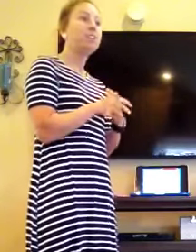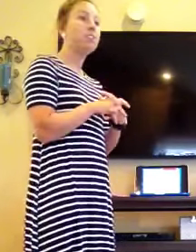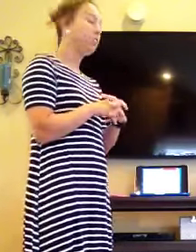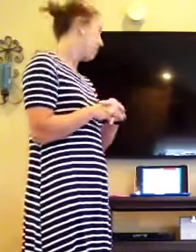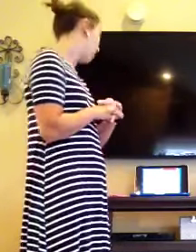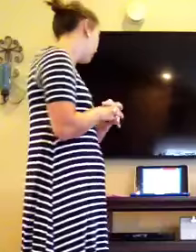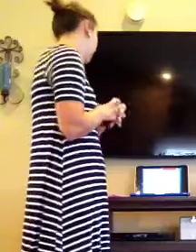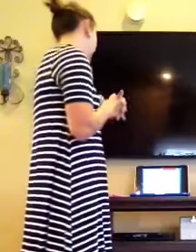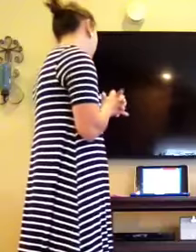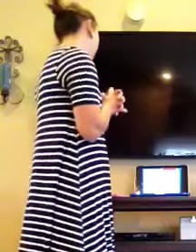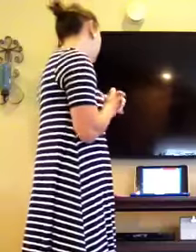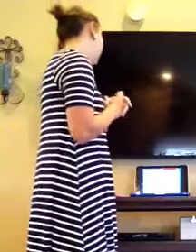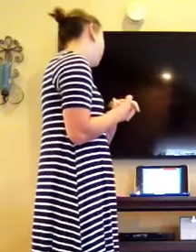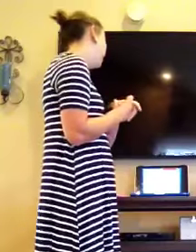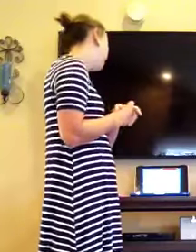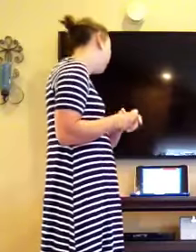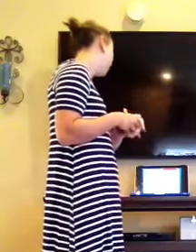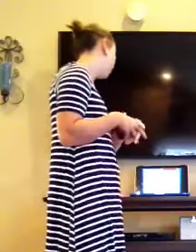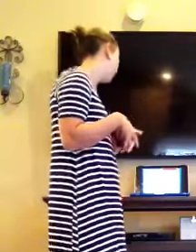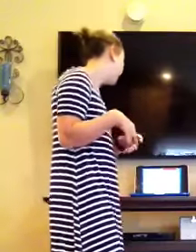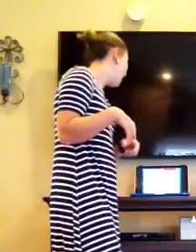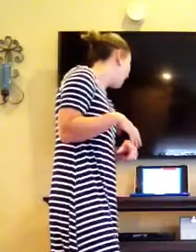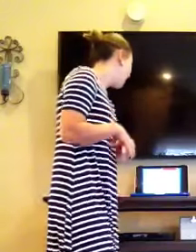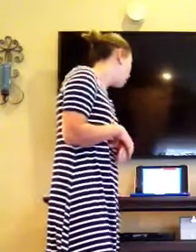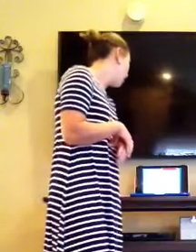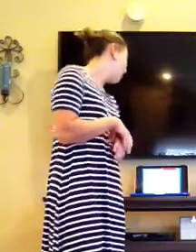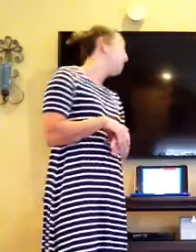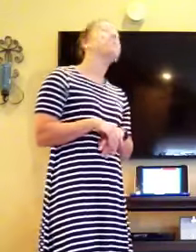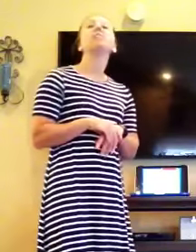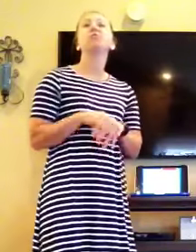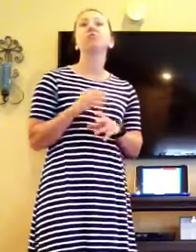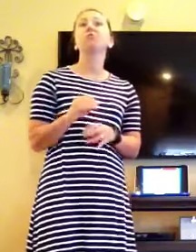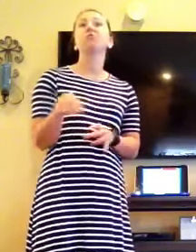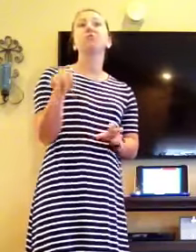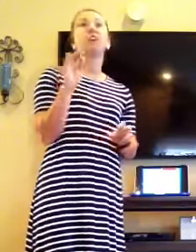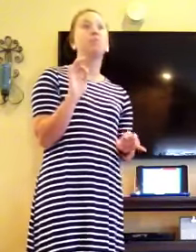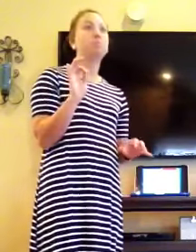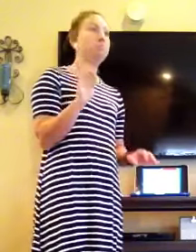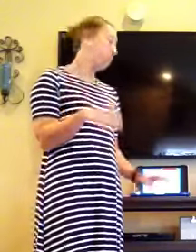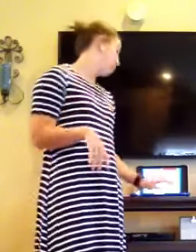these jobs until our room is running efficiently and the wasted instructional time is minimal.